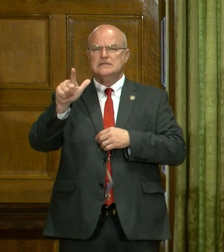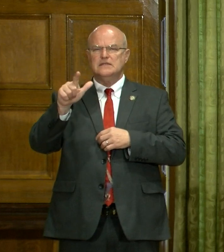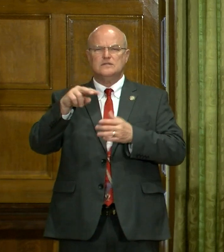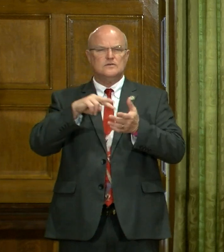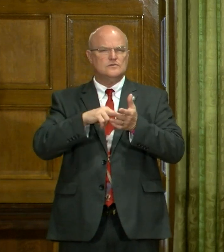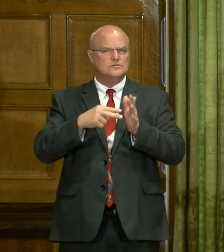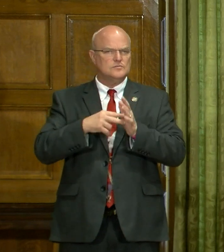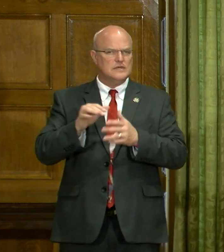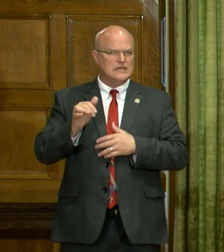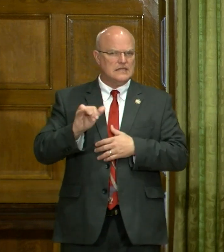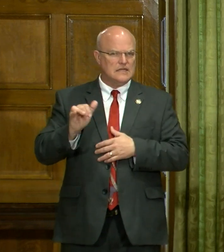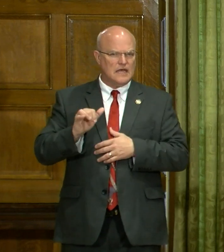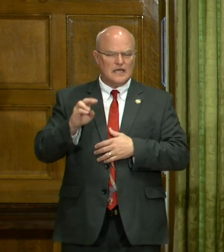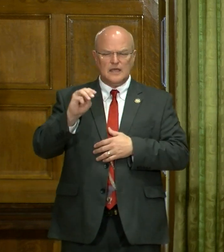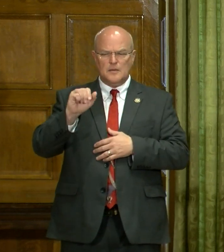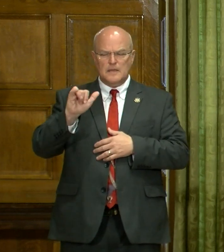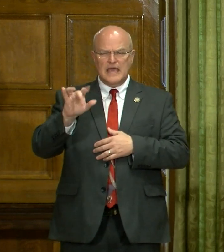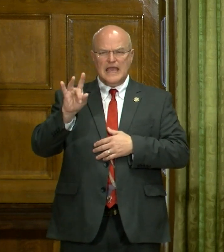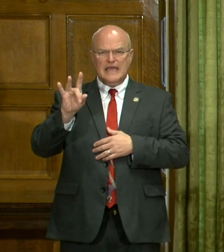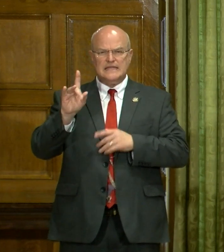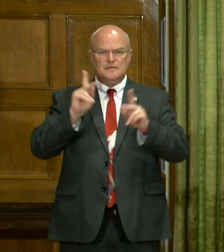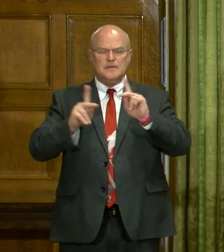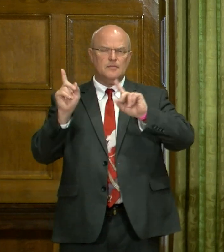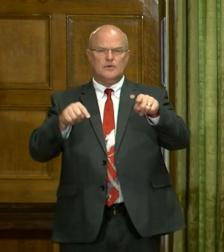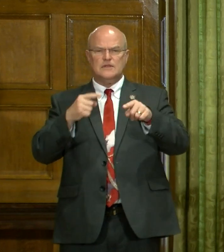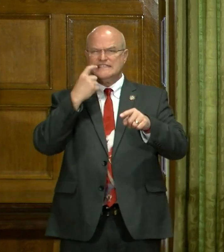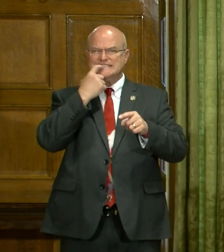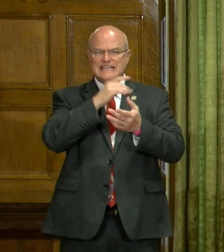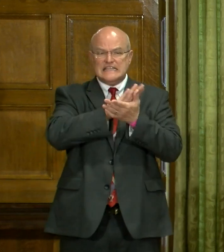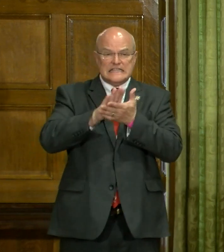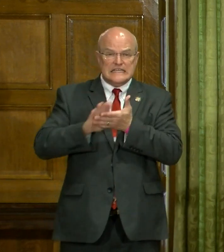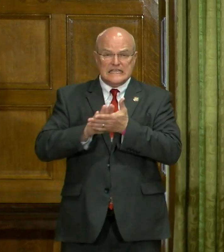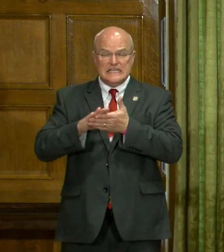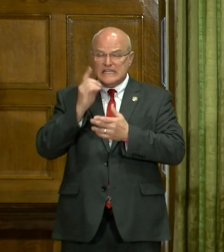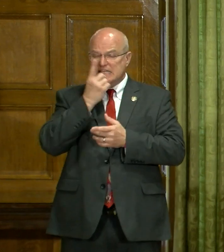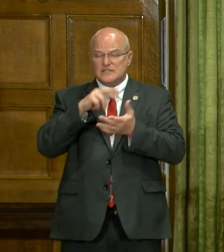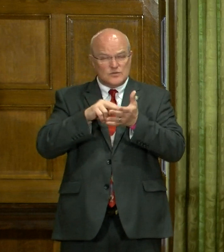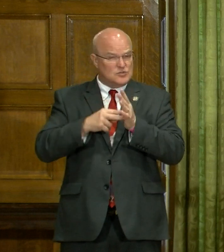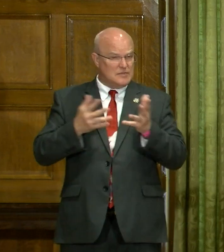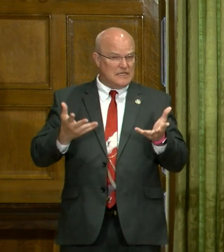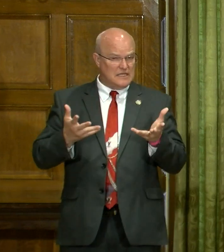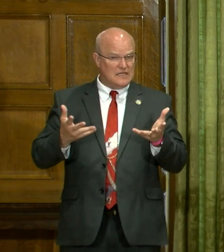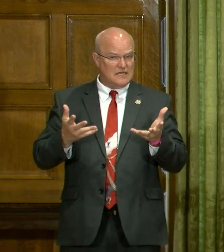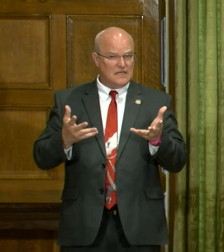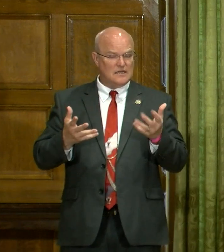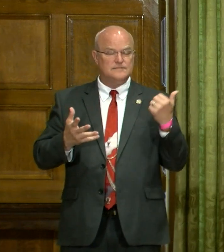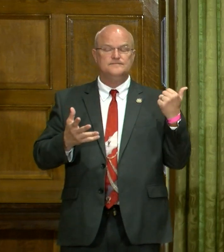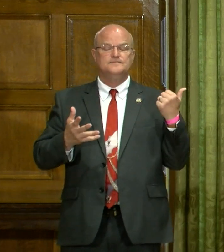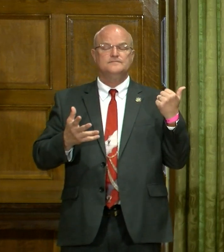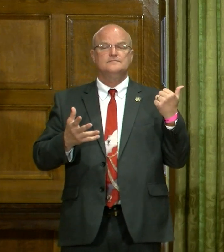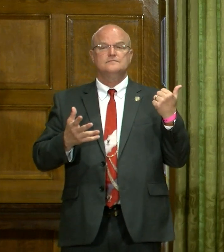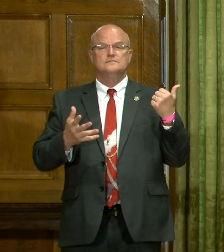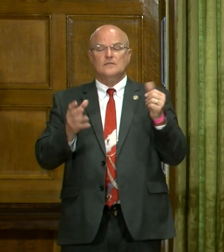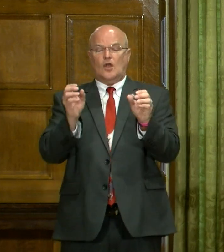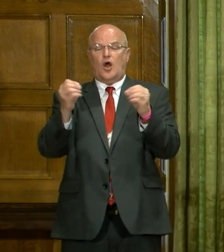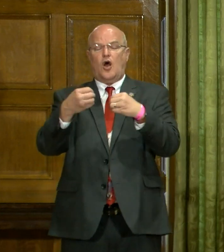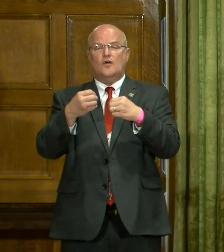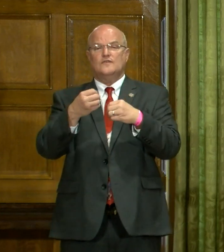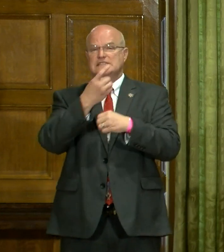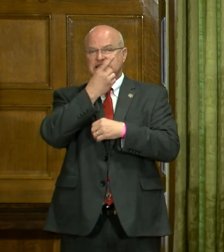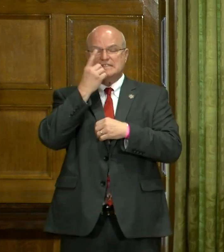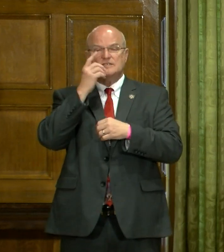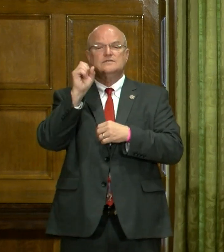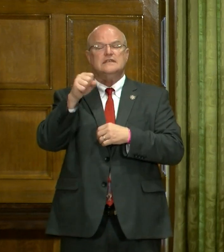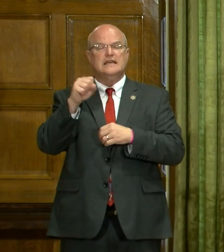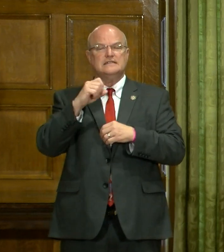like May 18th, people can go get their teeth cleaned at their dentist? Is that what you're talking about? Or? When we're talking about office dental